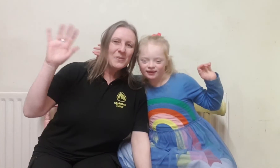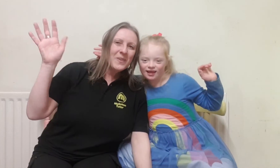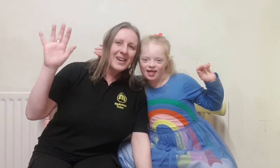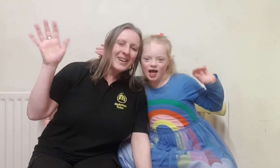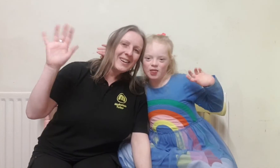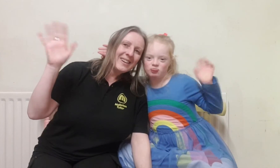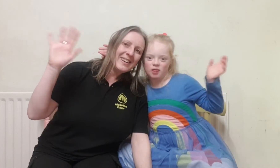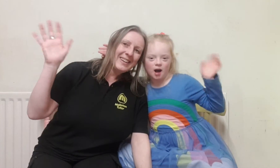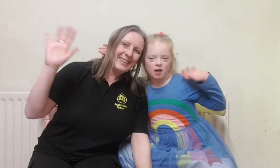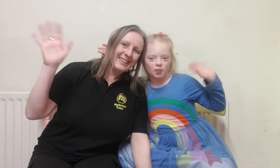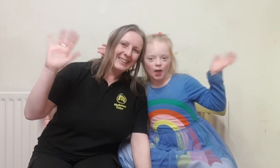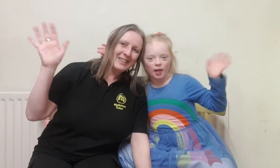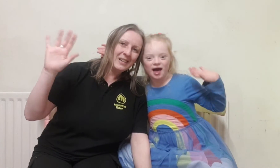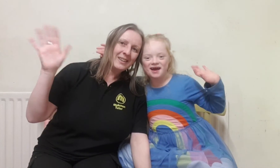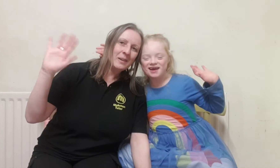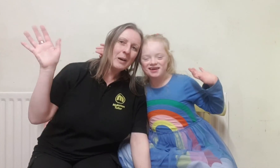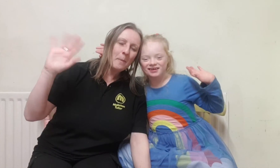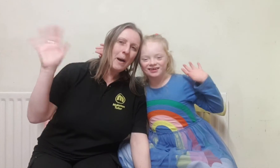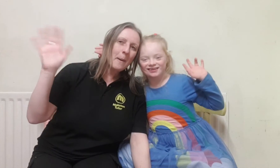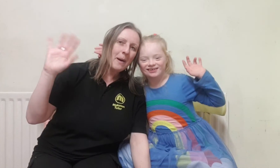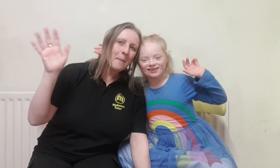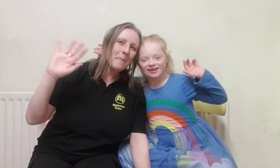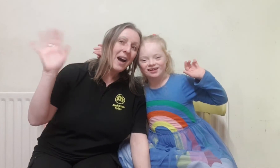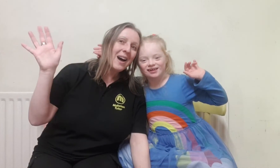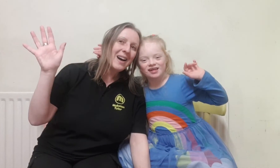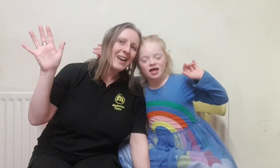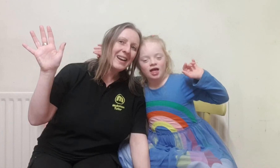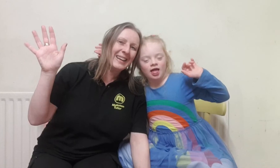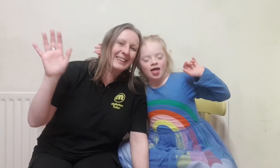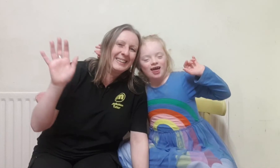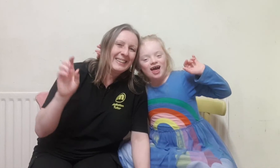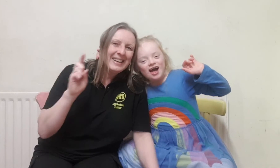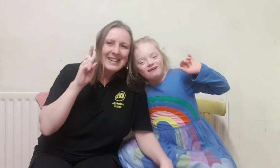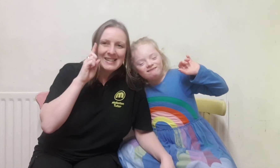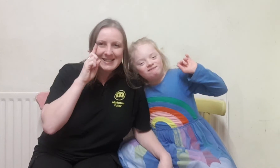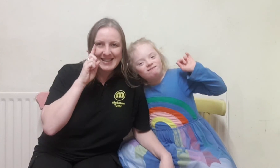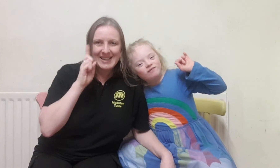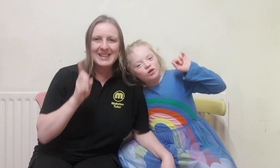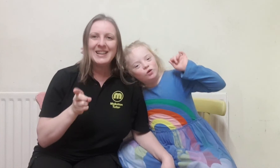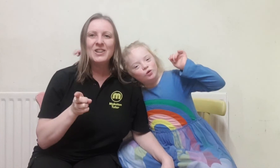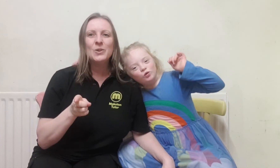Goodbye. Bye bye bye. Bye bye bye bye. See you.